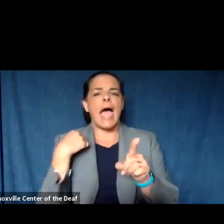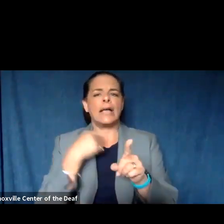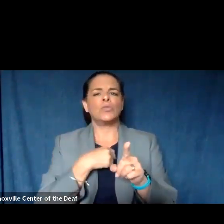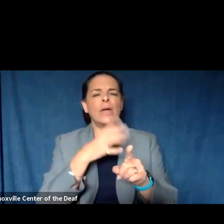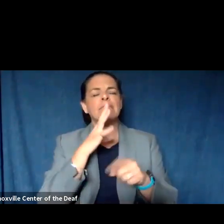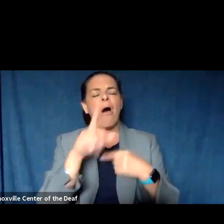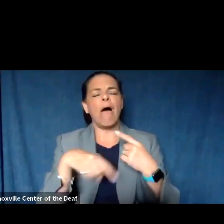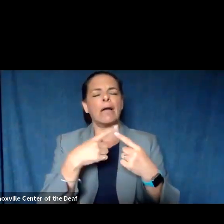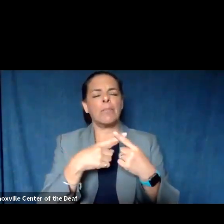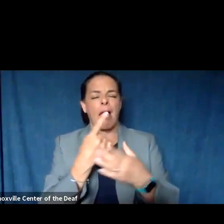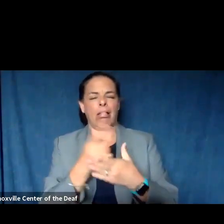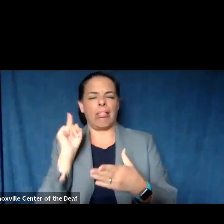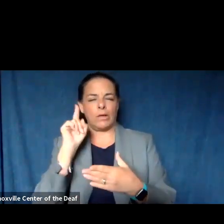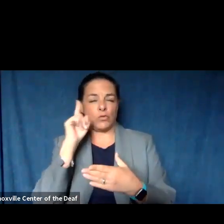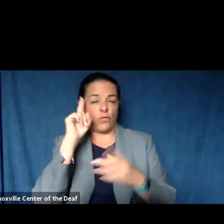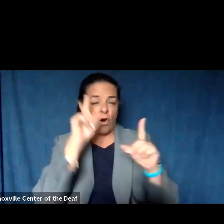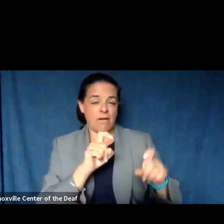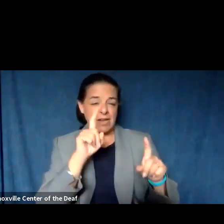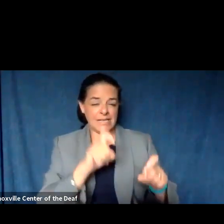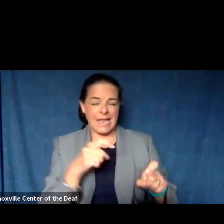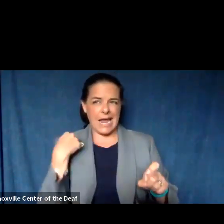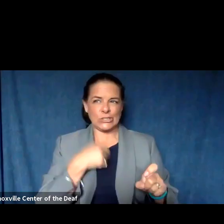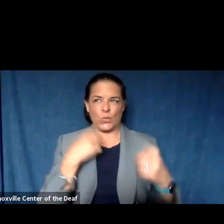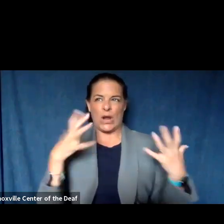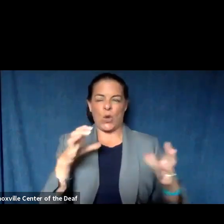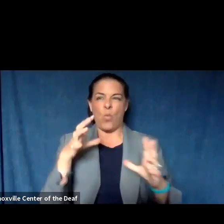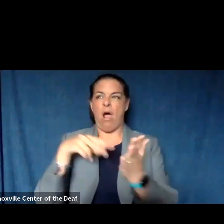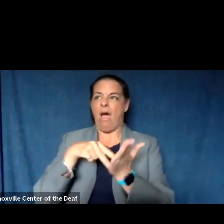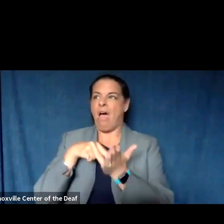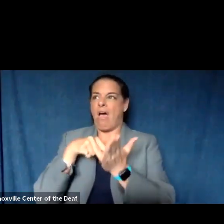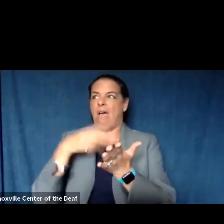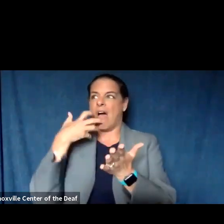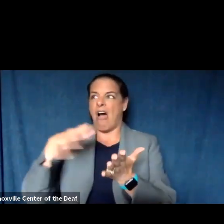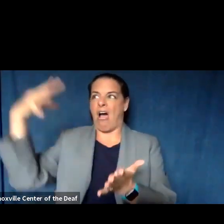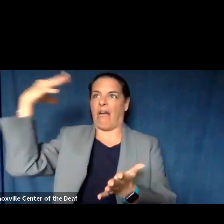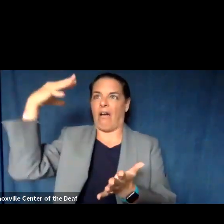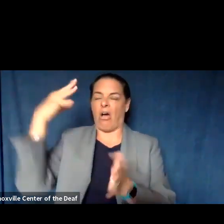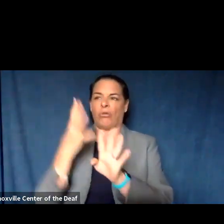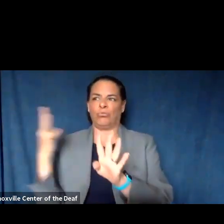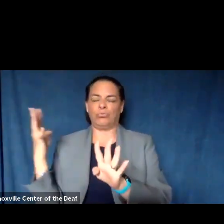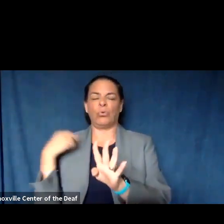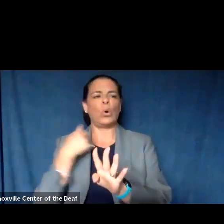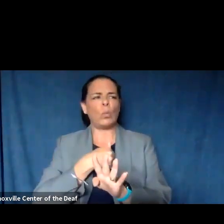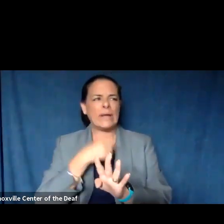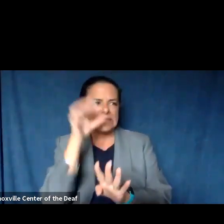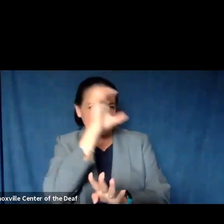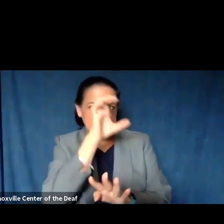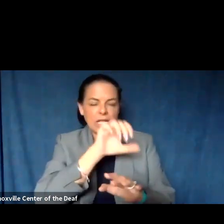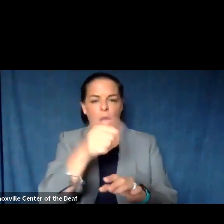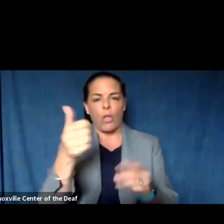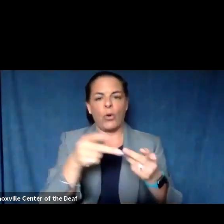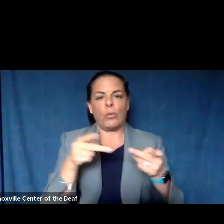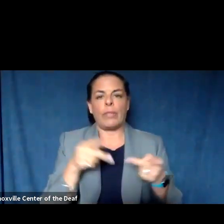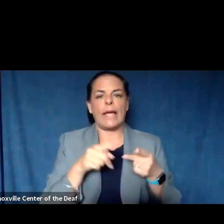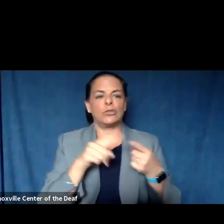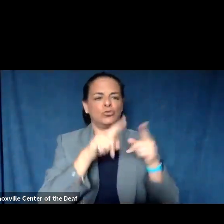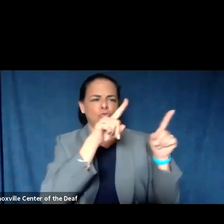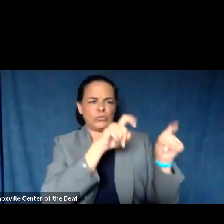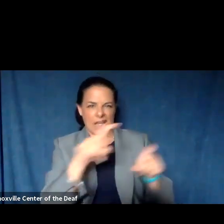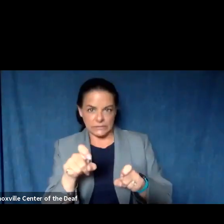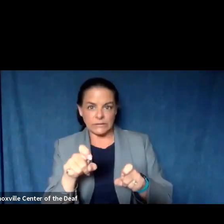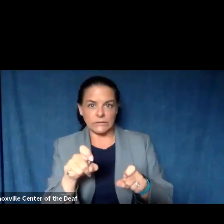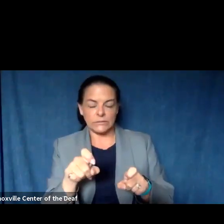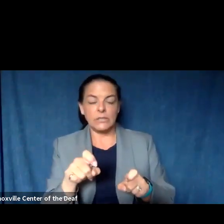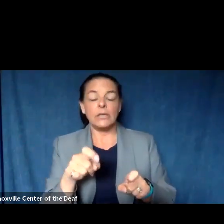are waiting in line in the heat, we have been looking at other spaces for COVID testing. That said, we are planning on